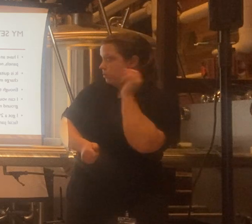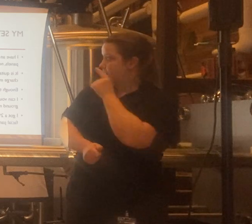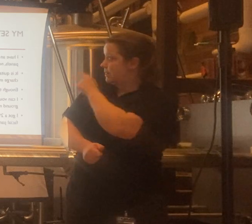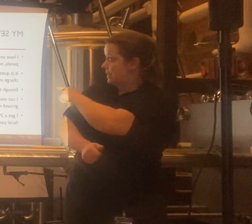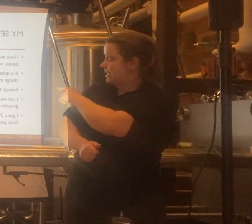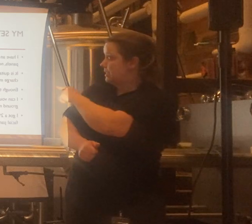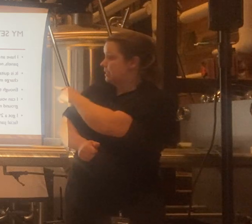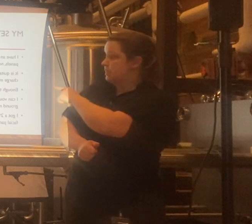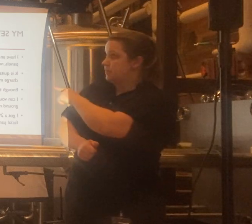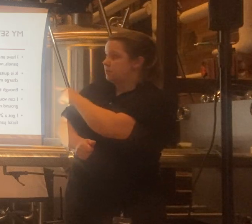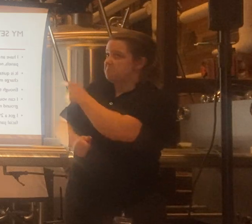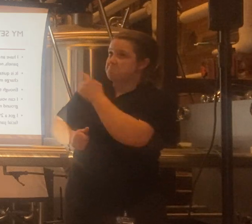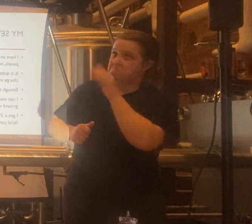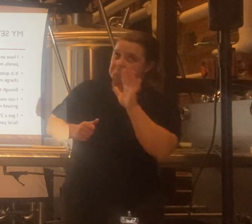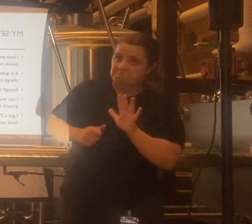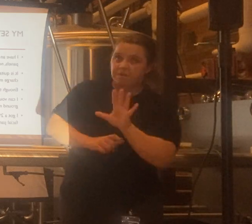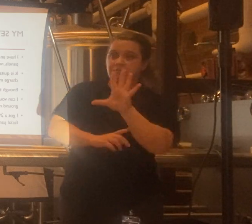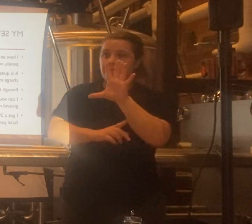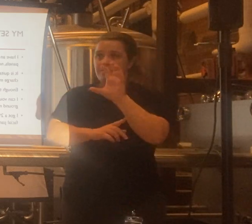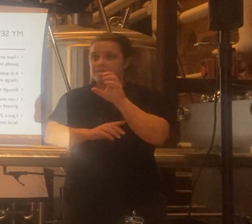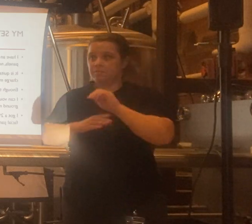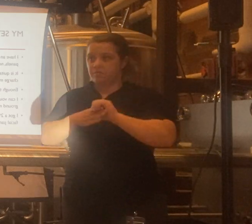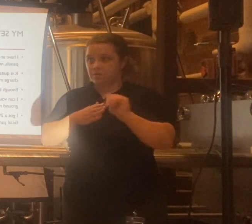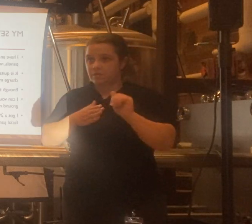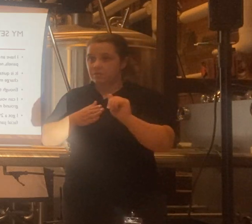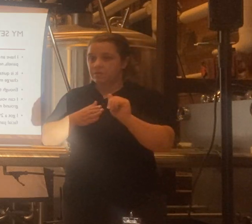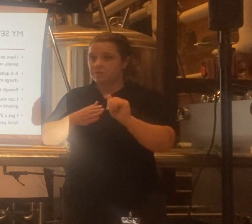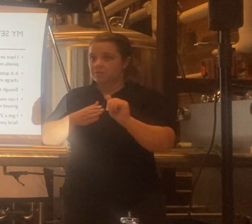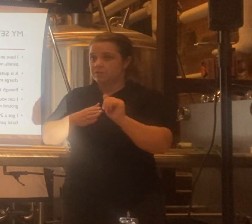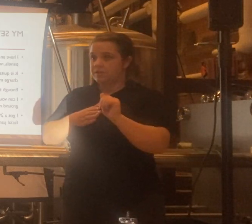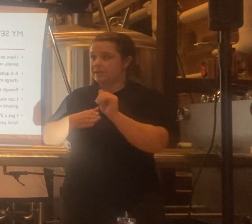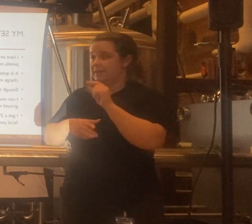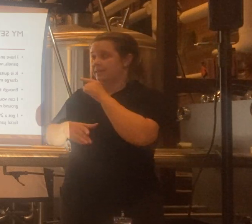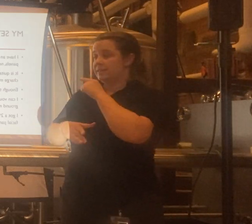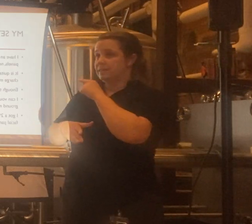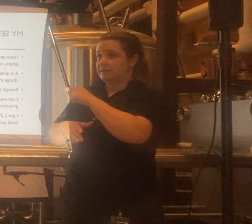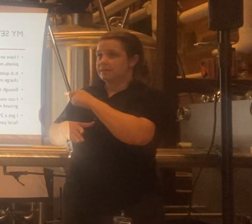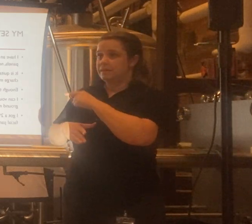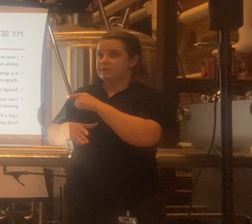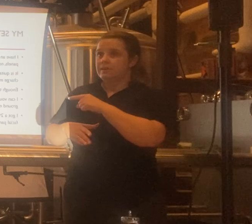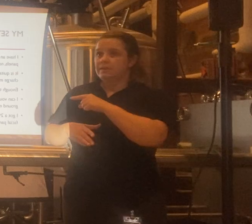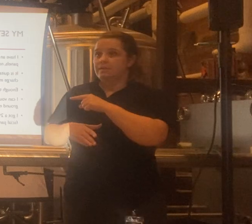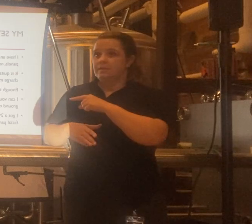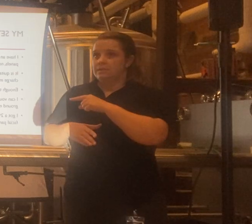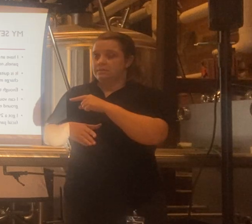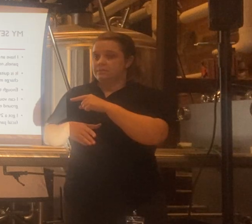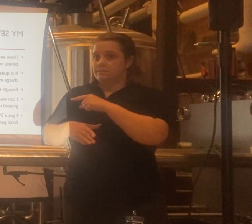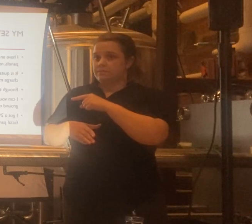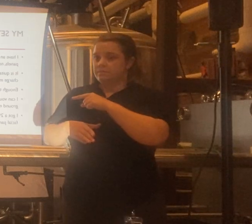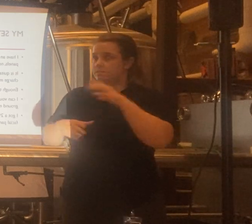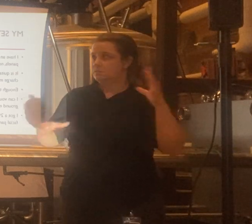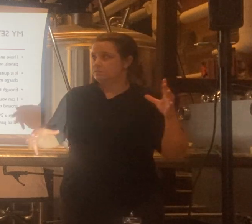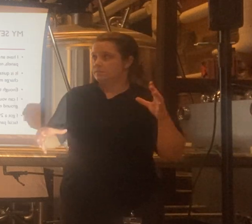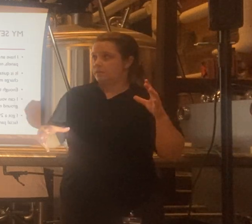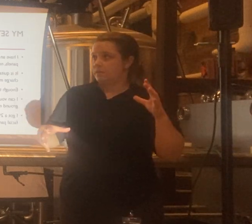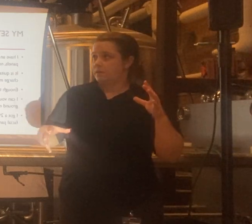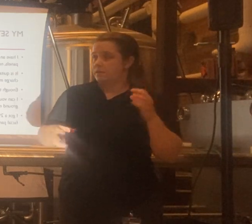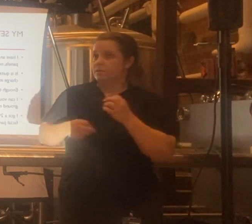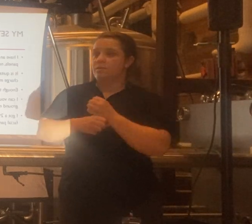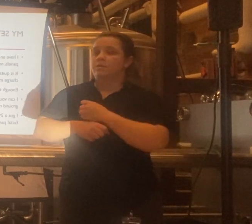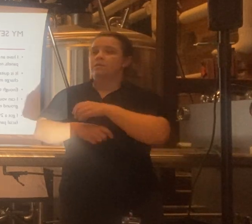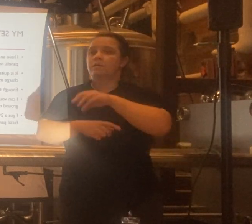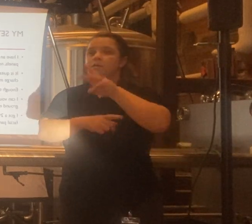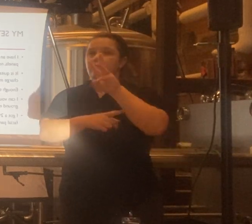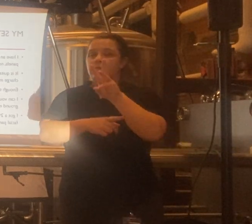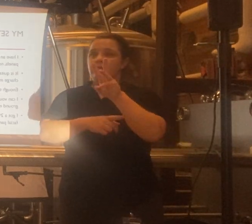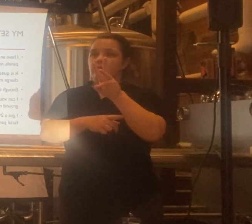about $500. They hold 6 200-watt panels, which are 2-foot by 4-foot panels. So you put